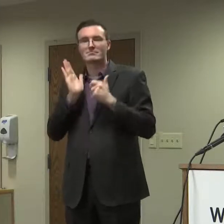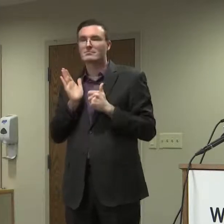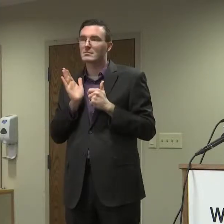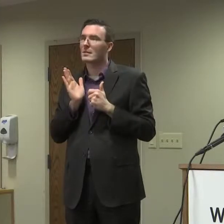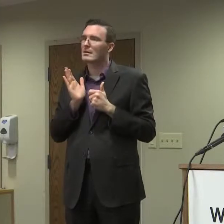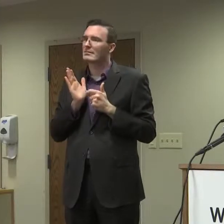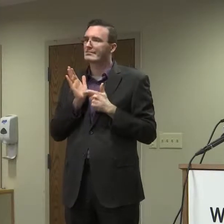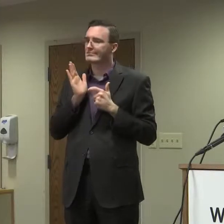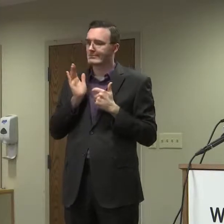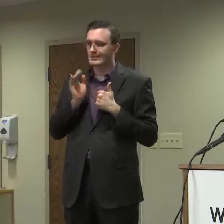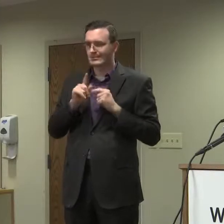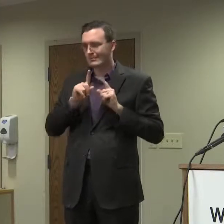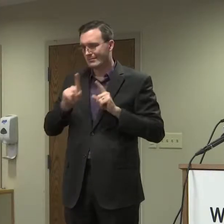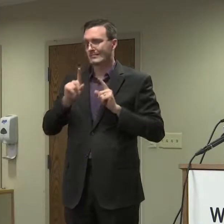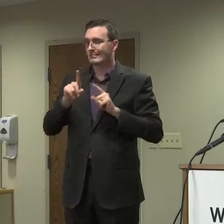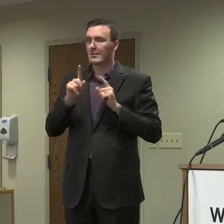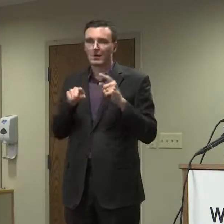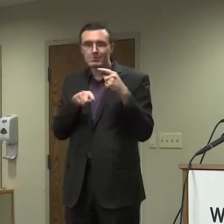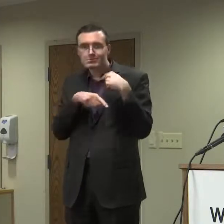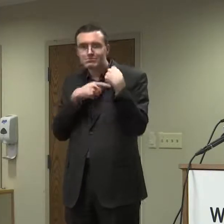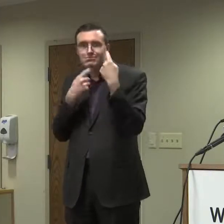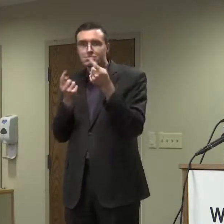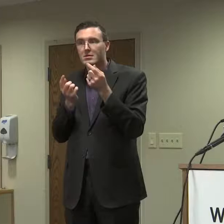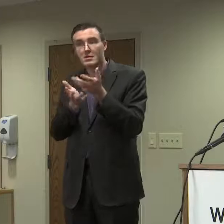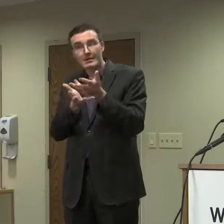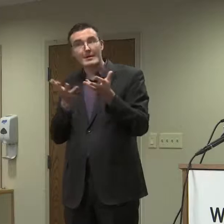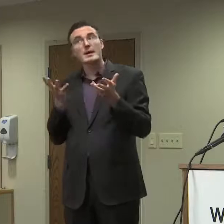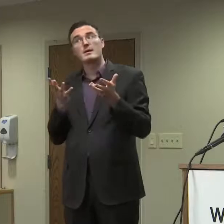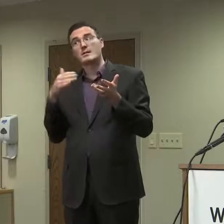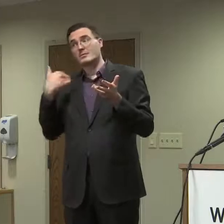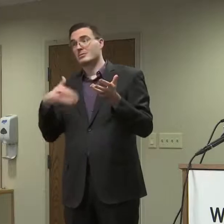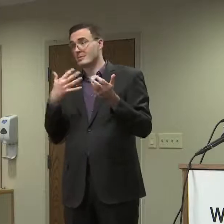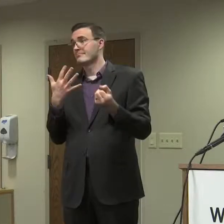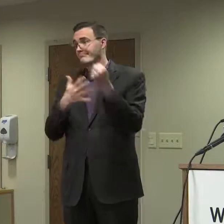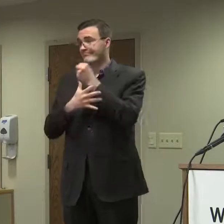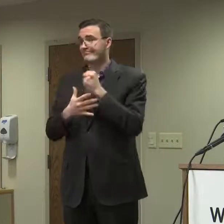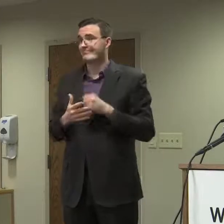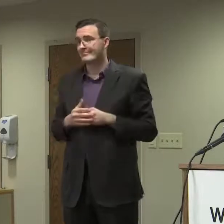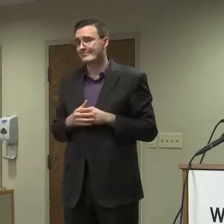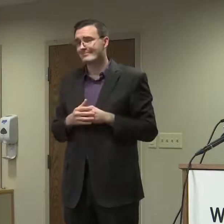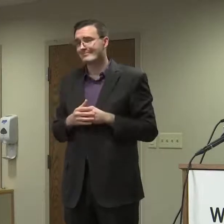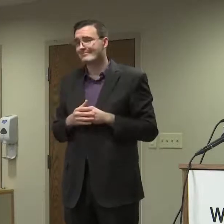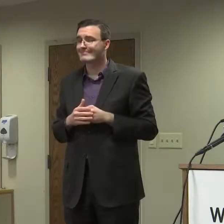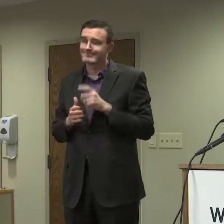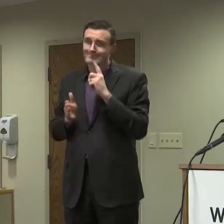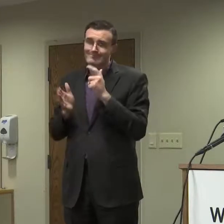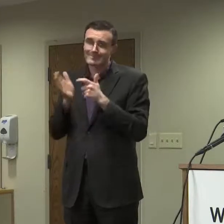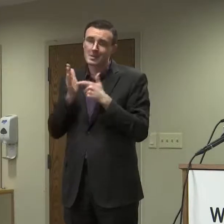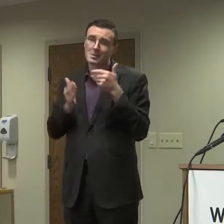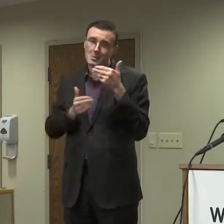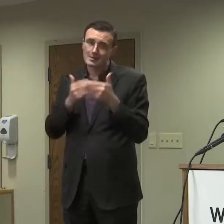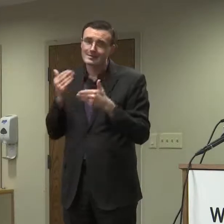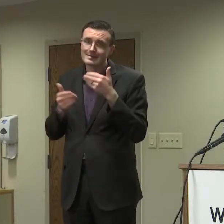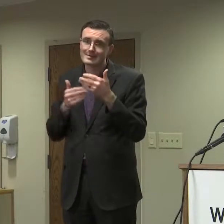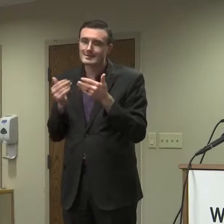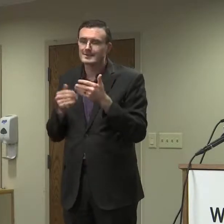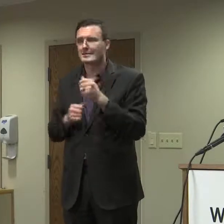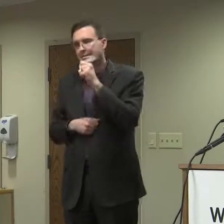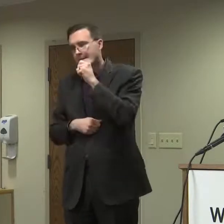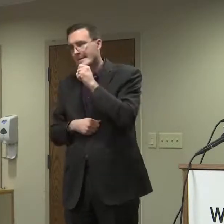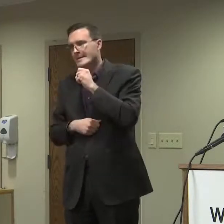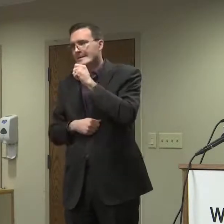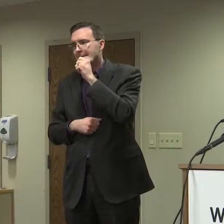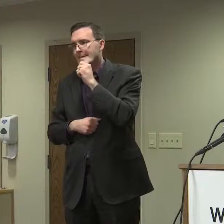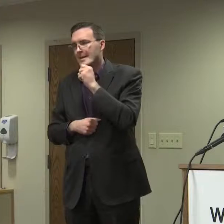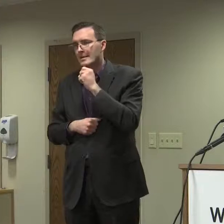work in person throughout the pandemic. So it is a process and it's a plod. We talk about the marathon. But again, while it may